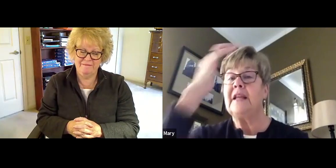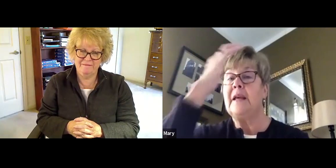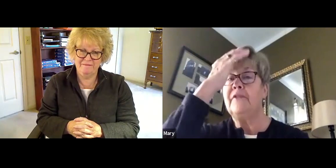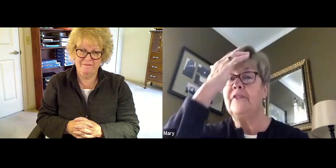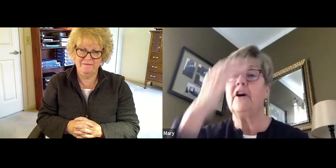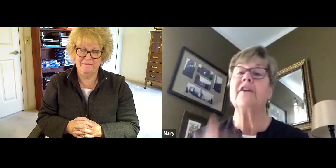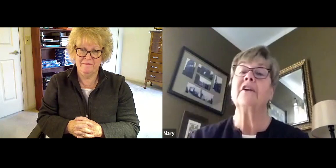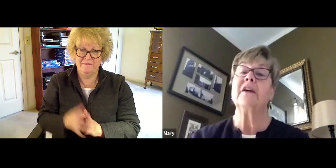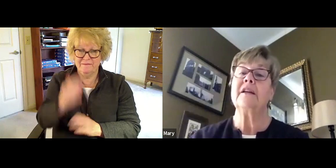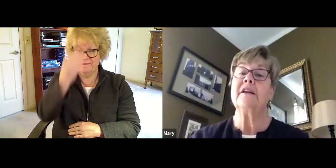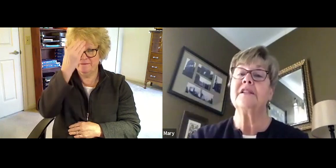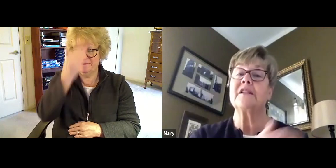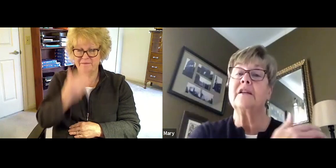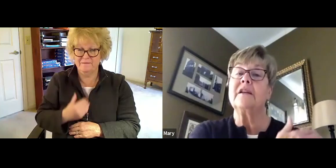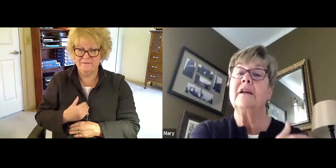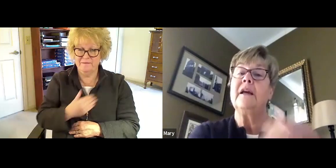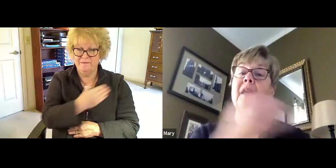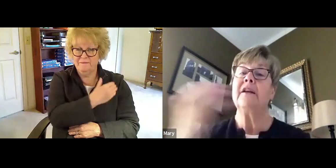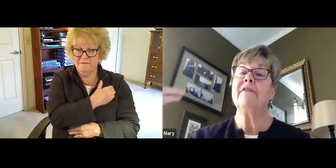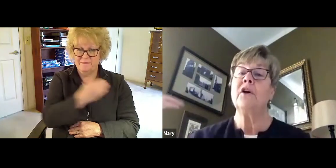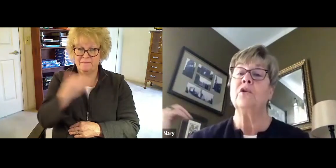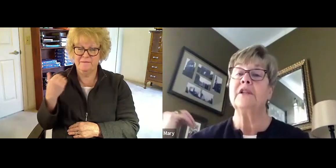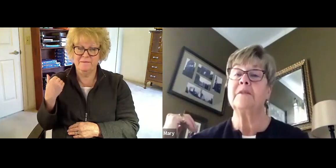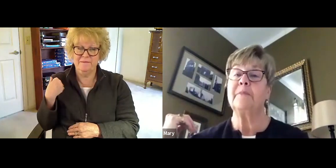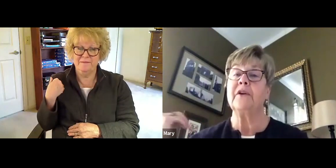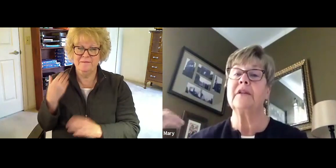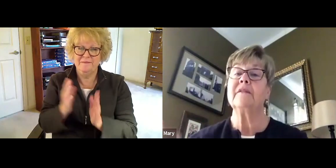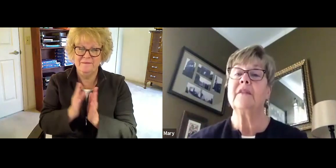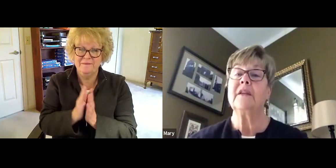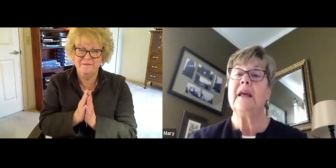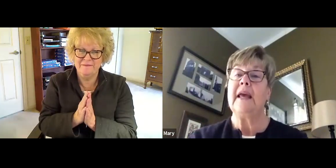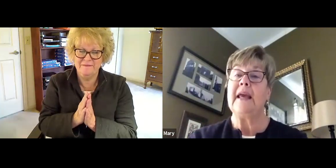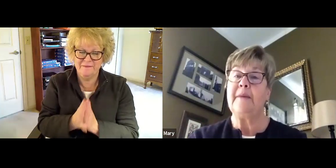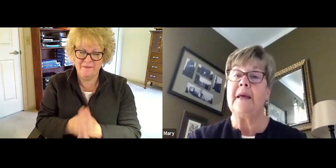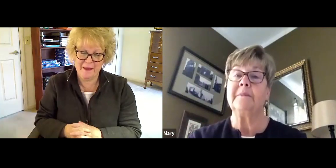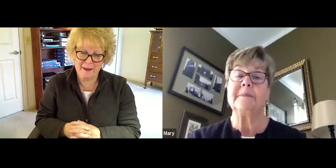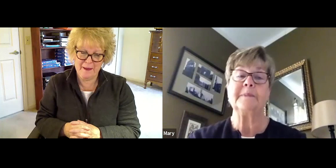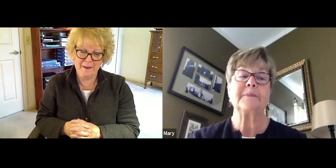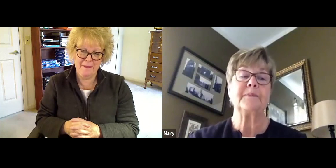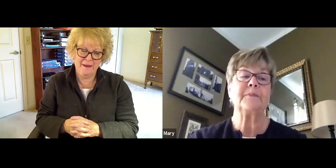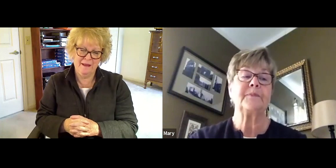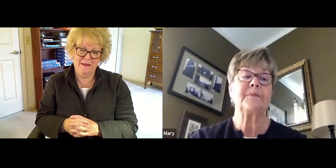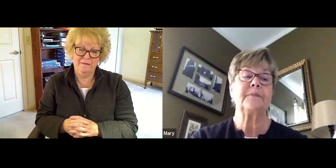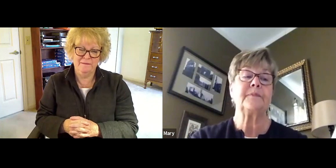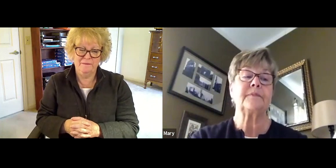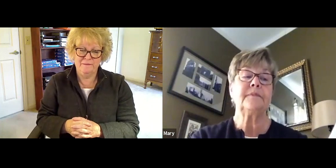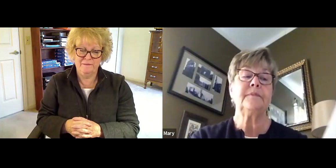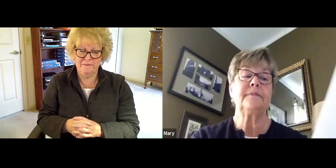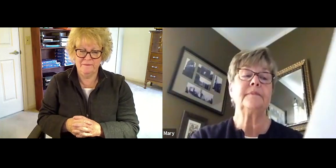In the name of the Father, and of the Son, and of the Holy Spirit. Amen.